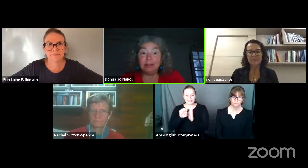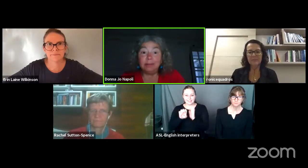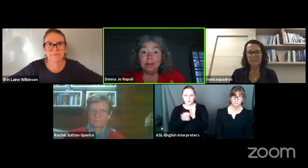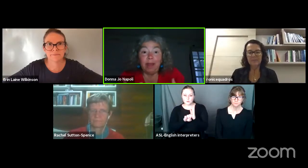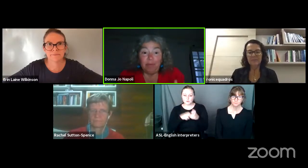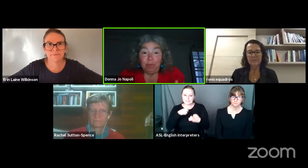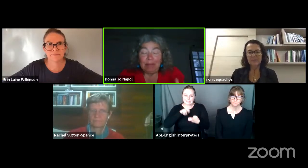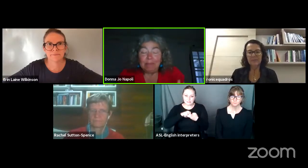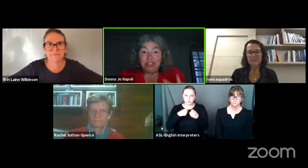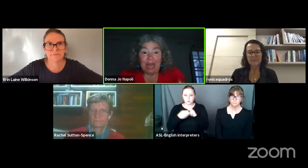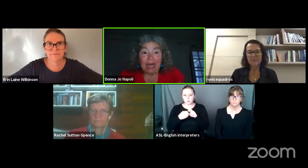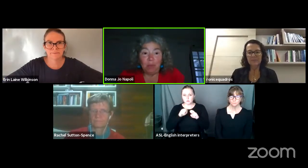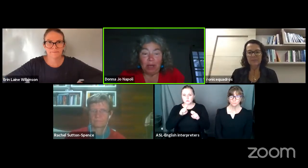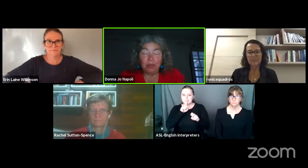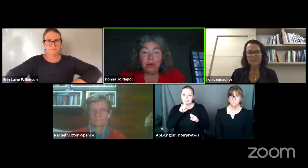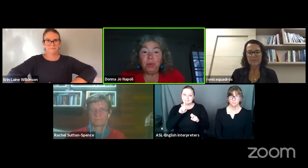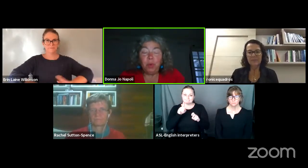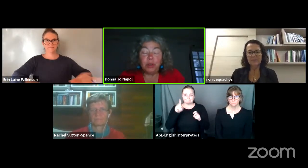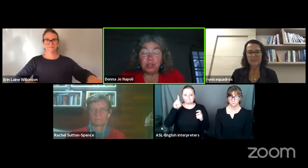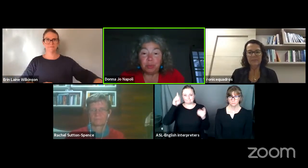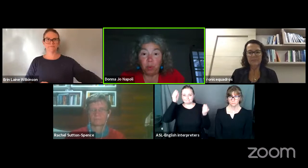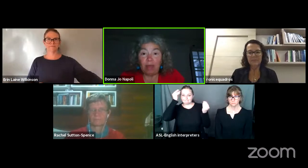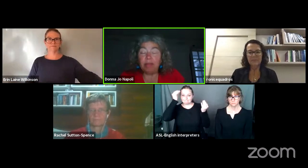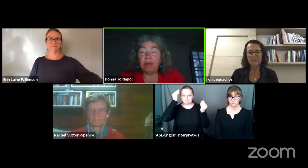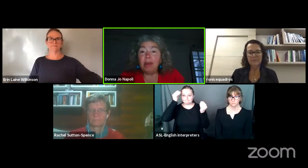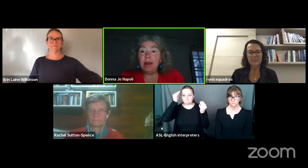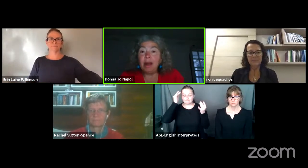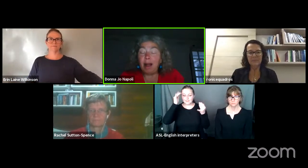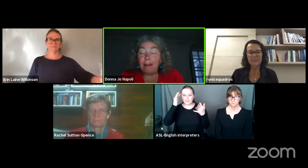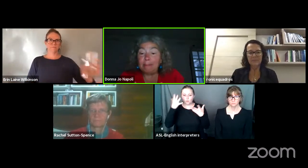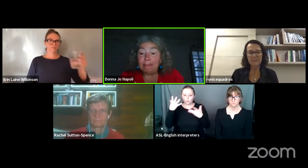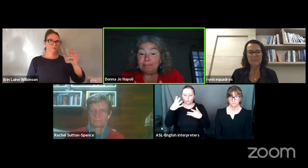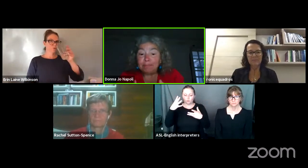minds of pretty much anyone who works with